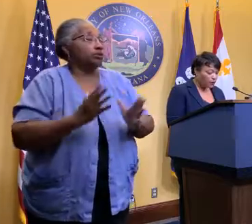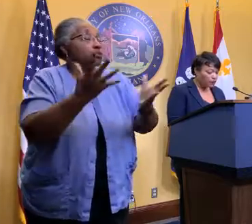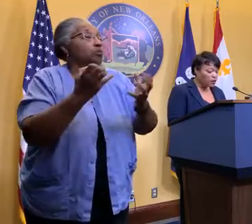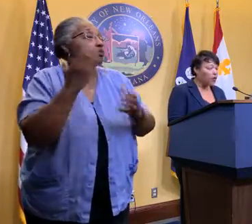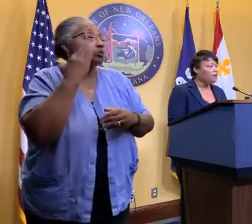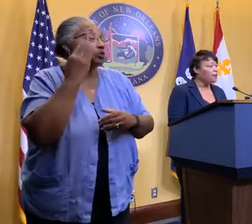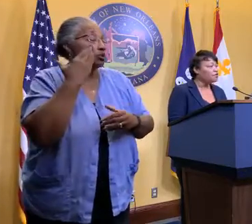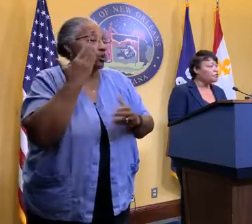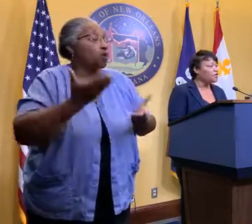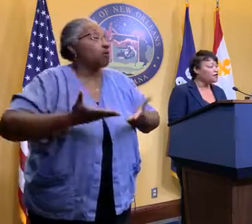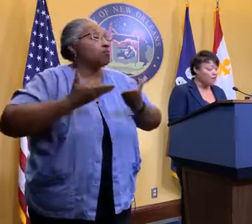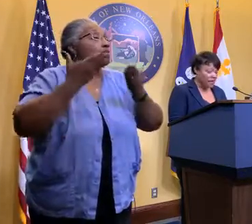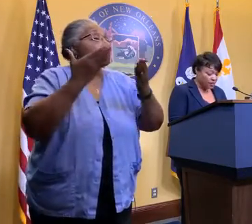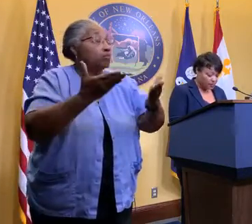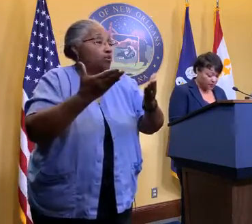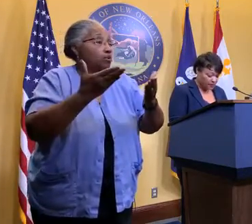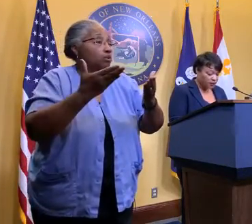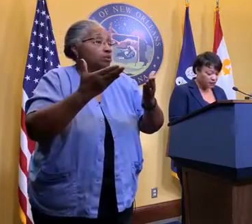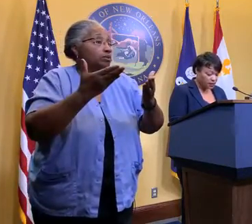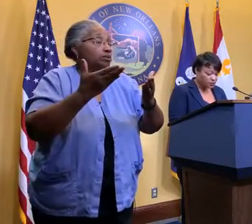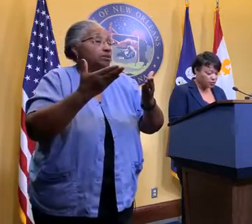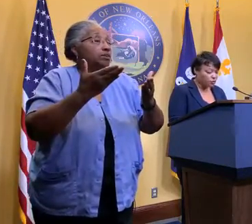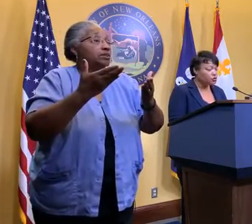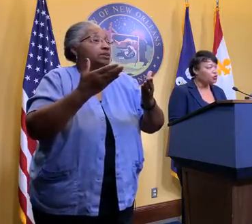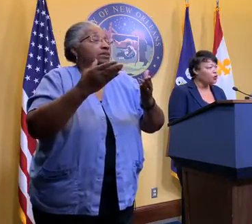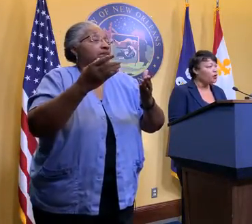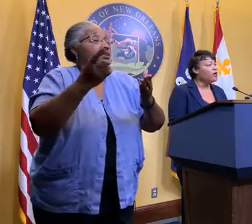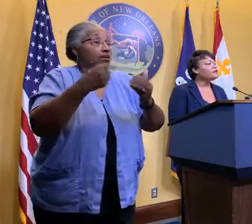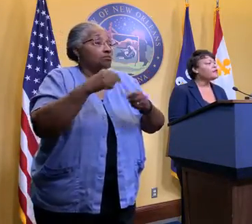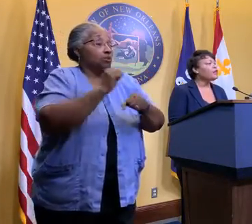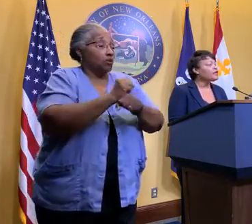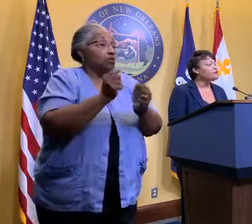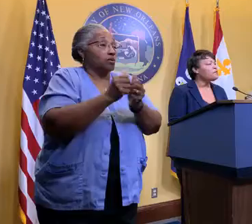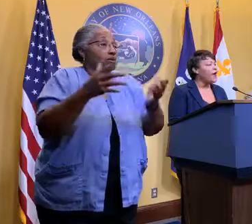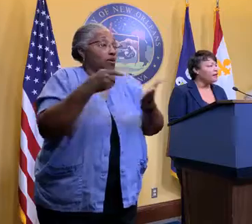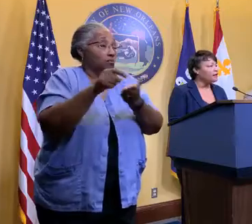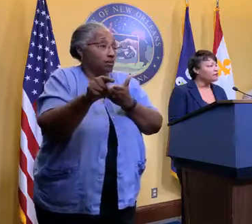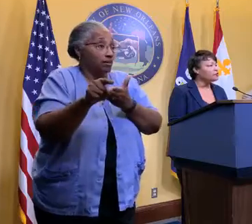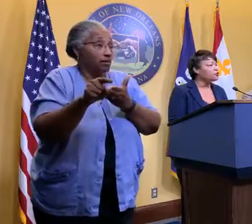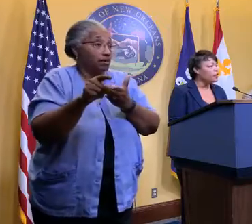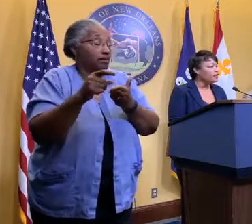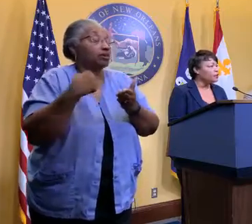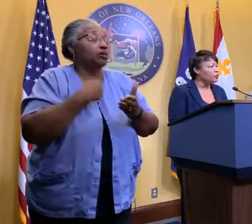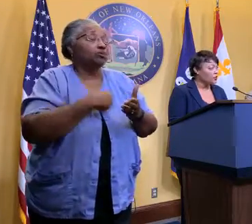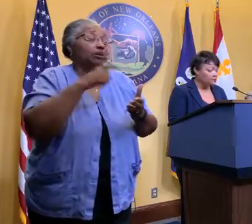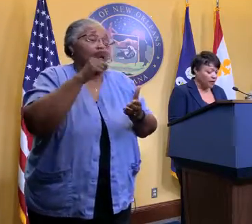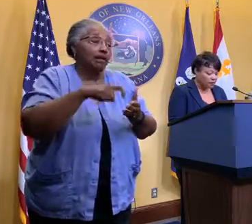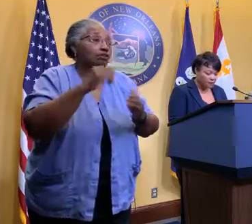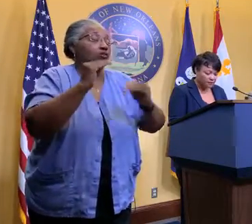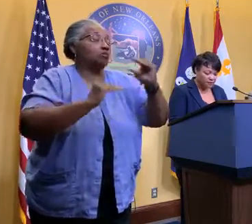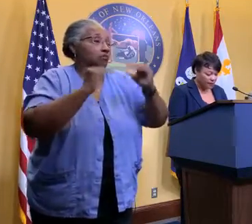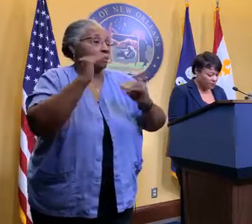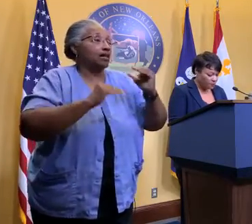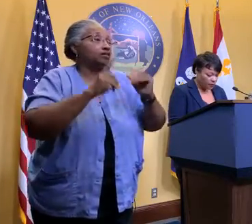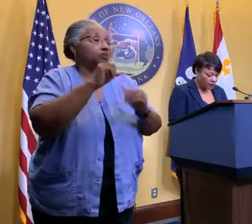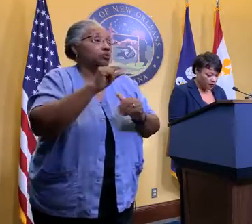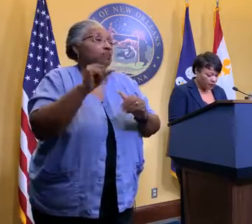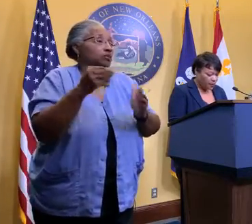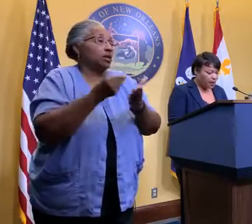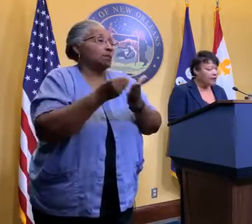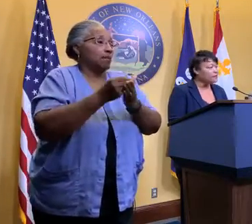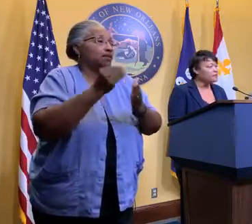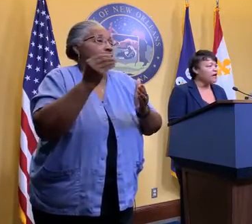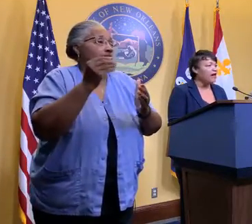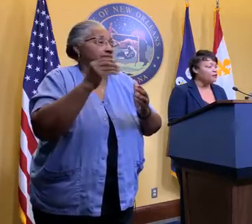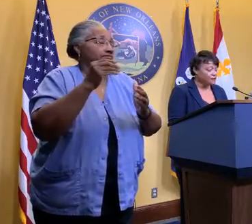proposed furloughs are a budgetary management decision to ensure that we can balance the 2020 budget. Very